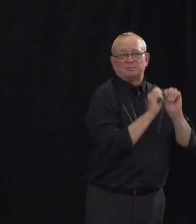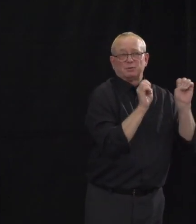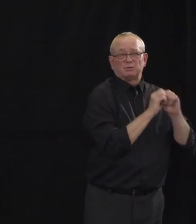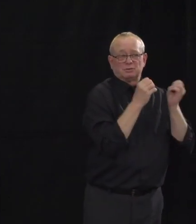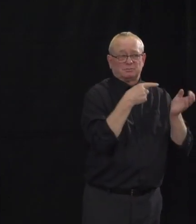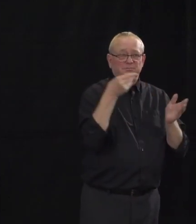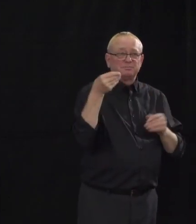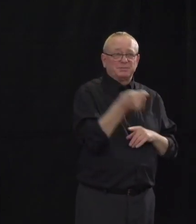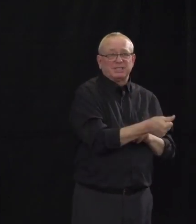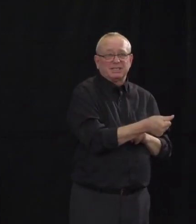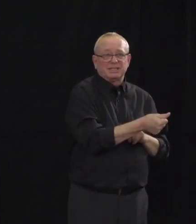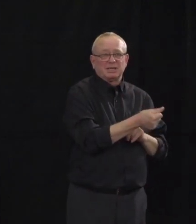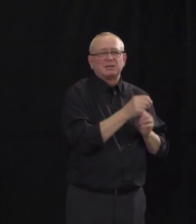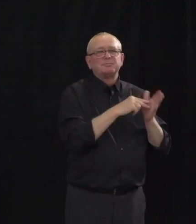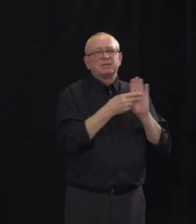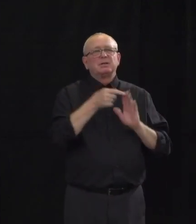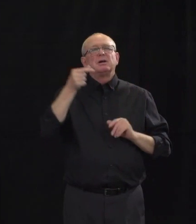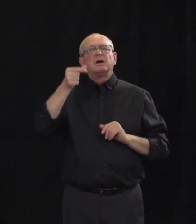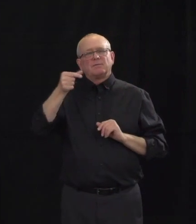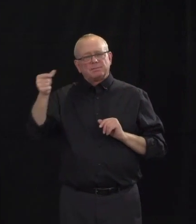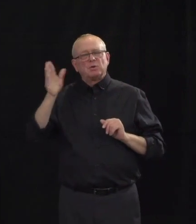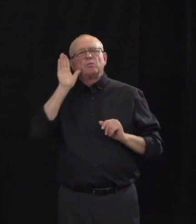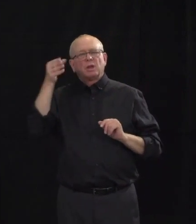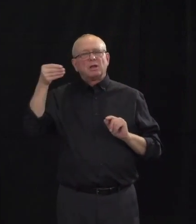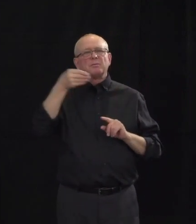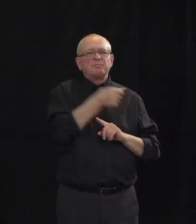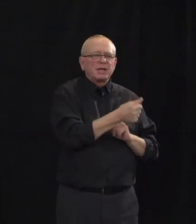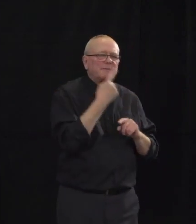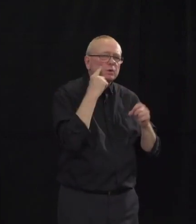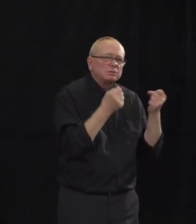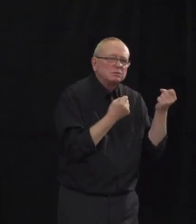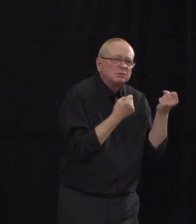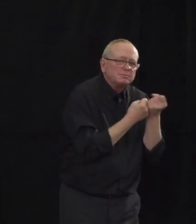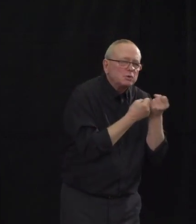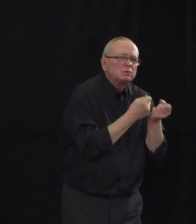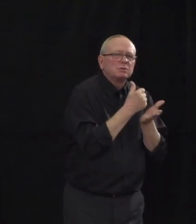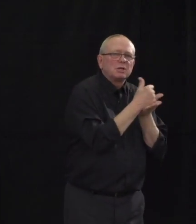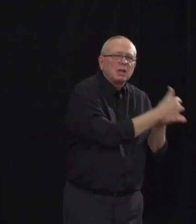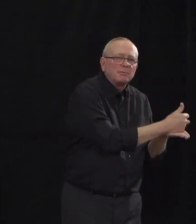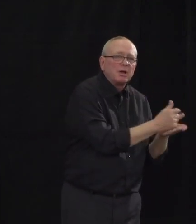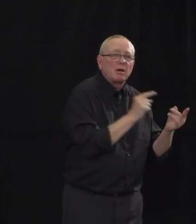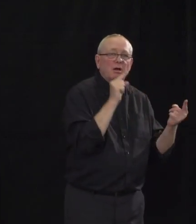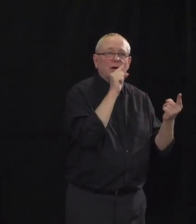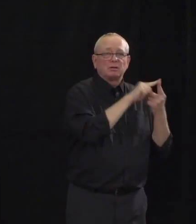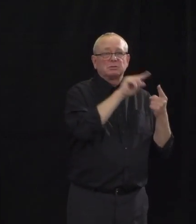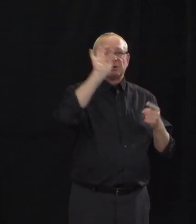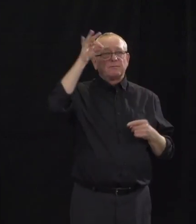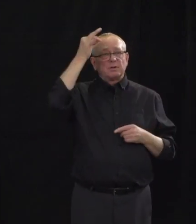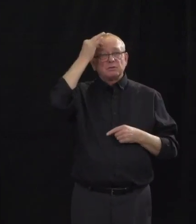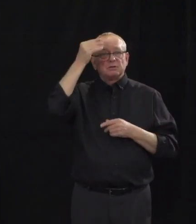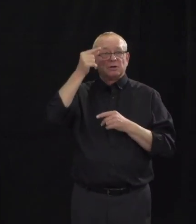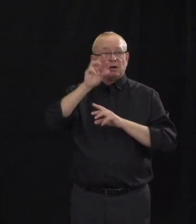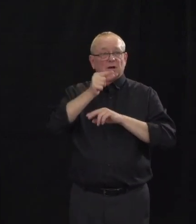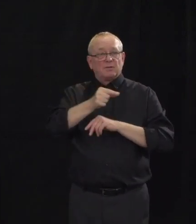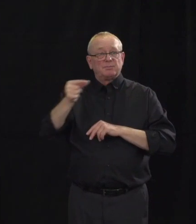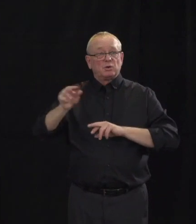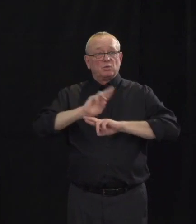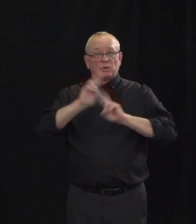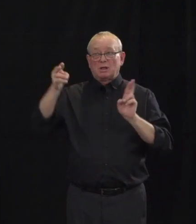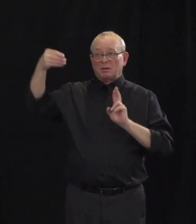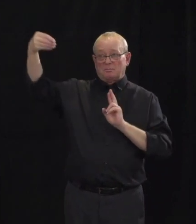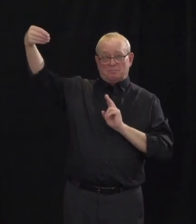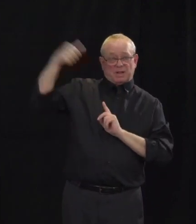for the widely enhanced federal employment insurance benefits with a one-time payment for 2 weeks of